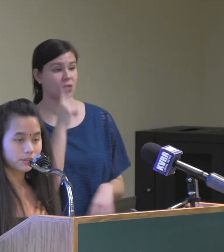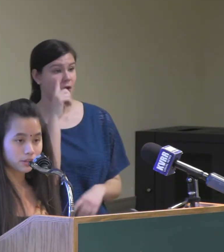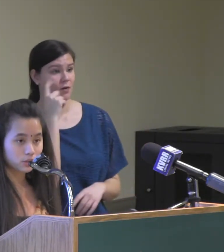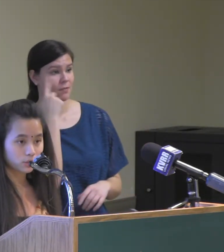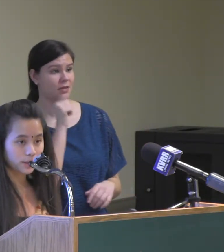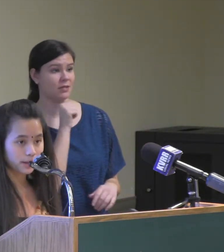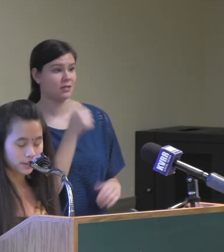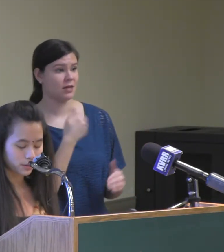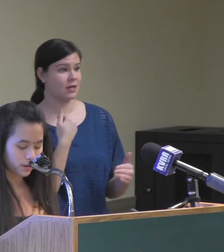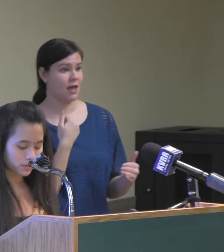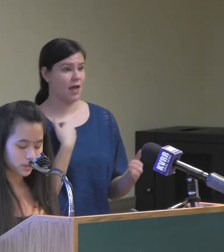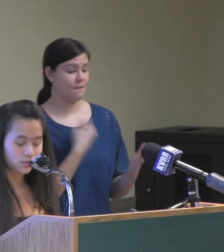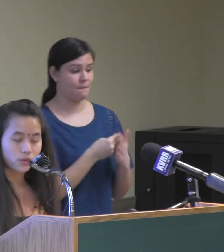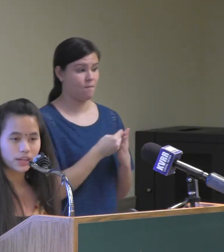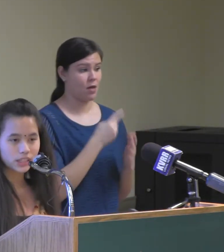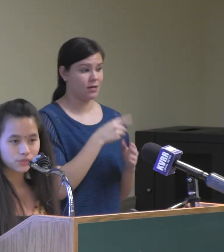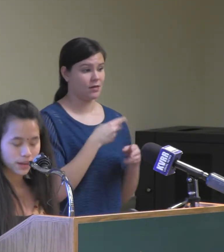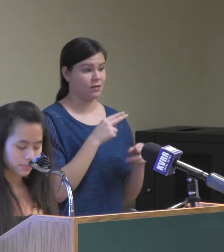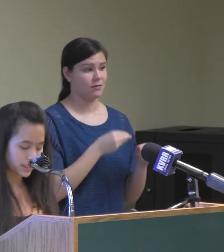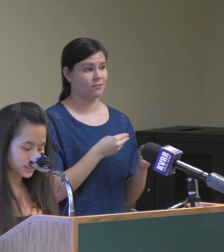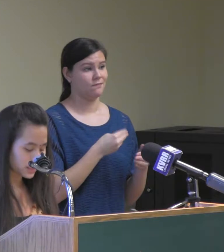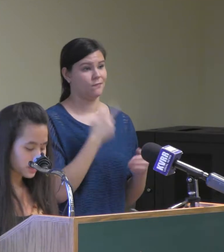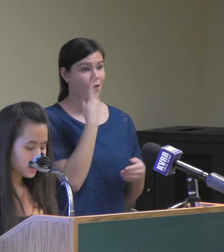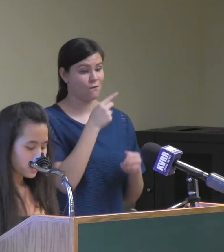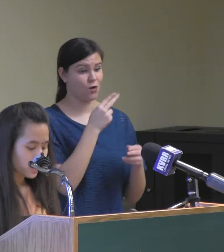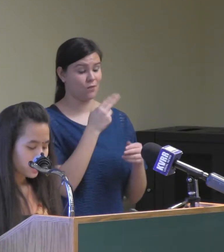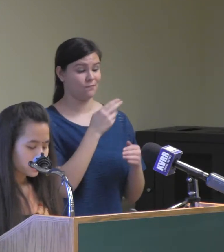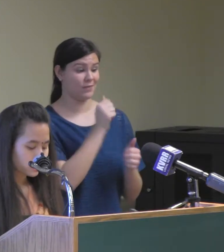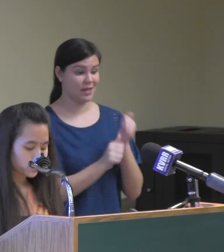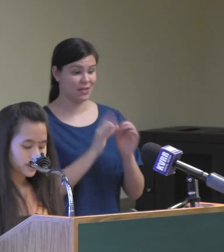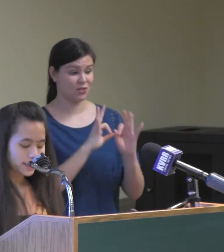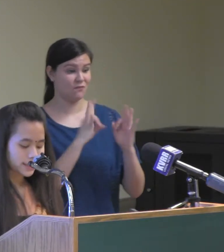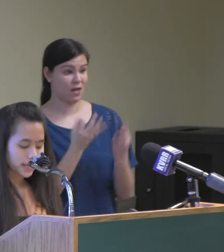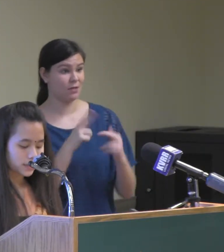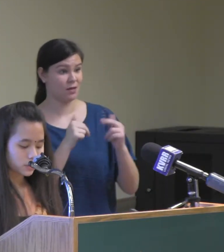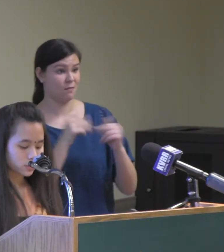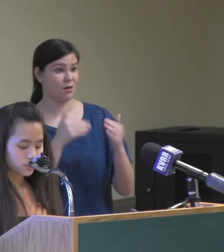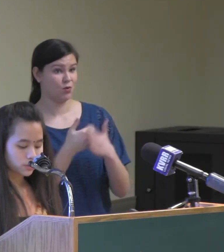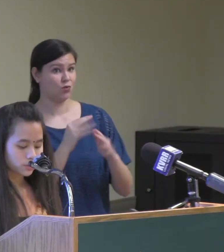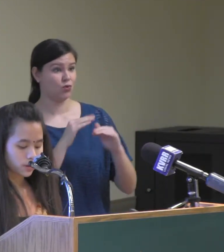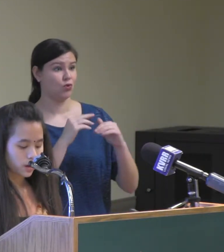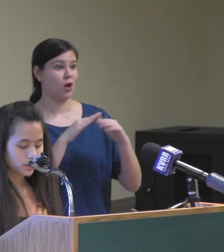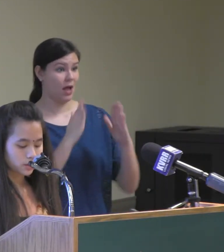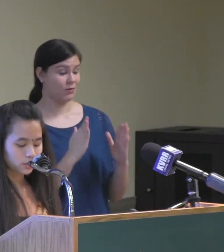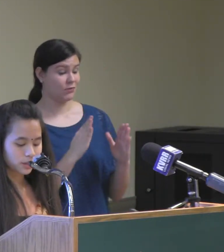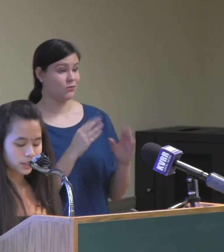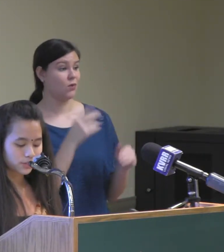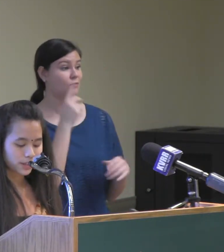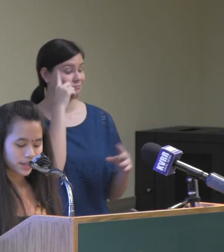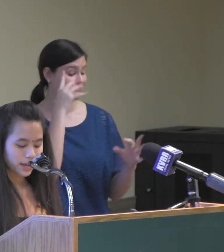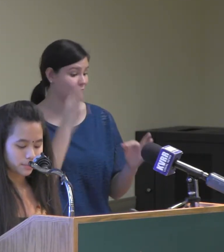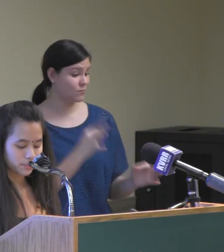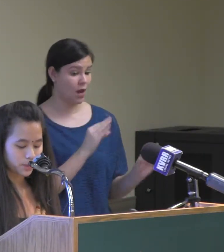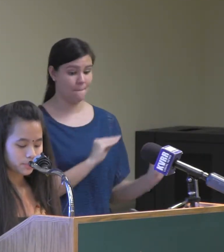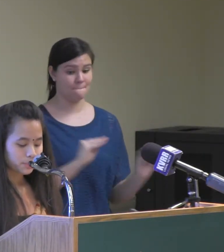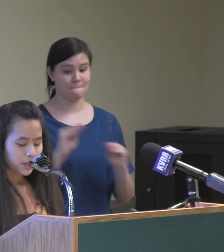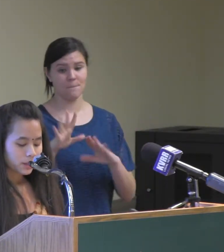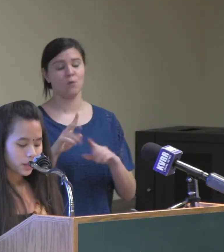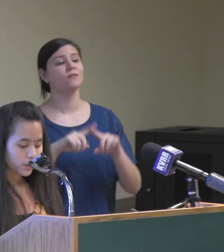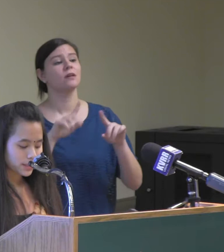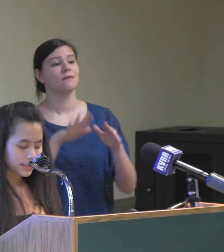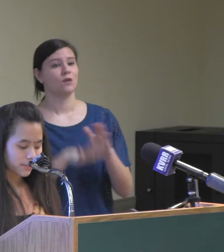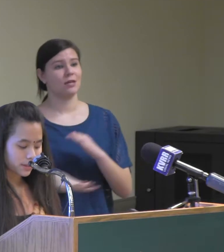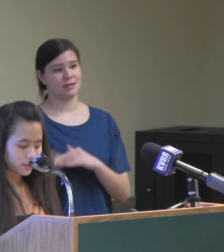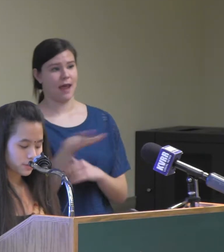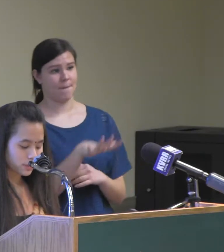buy materials to make new houses for each family, so they decided to move us into a different camp.